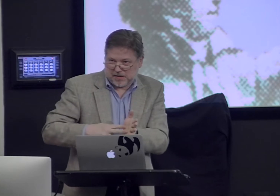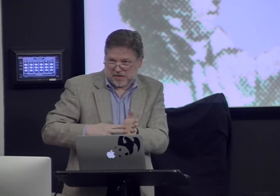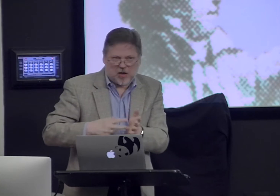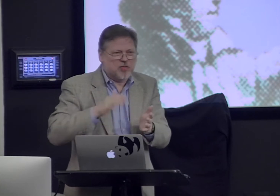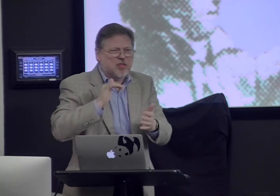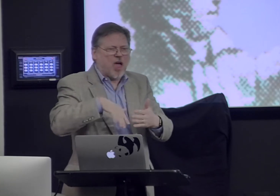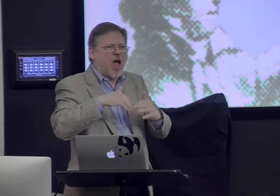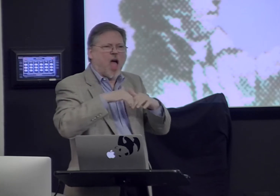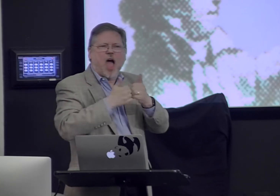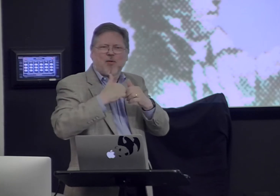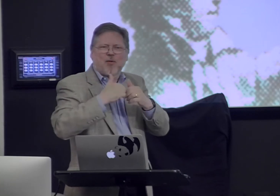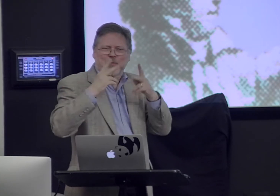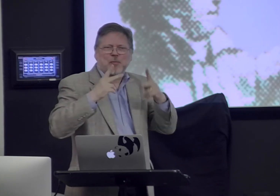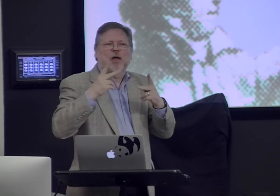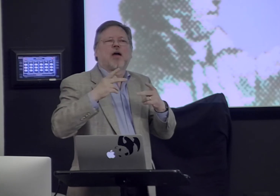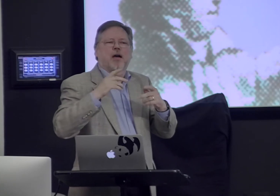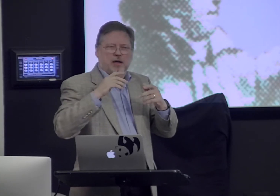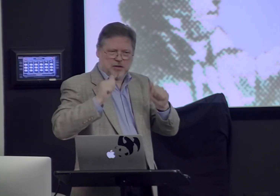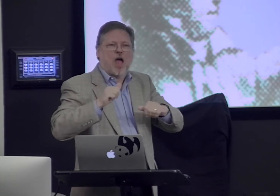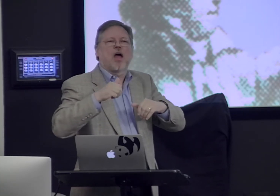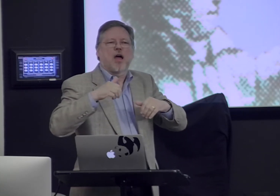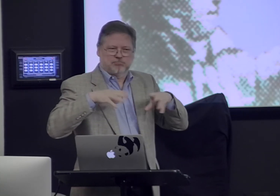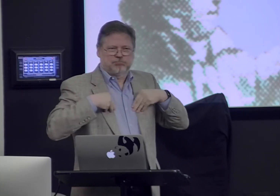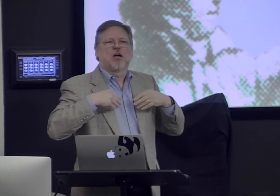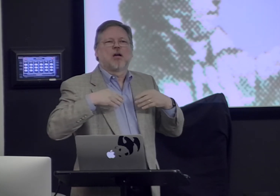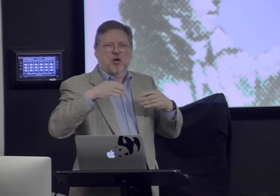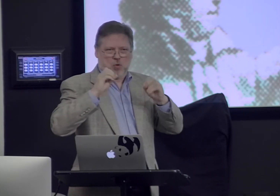multiple ways and generate multiple meanings.